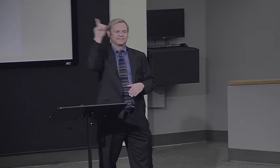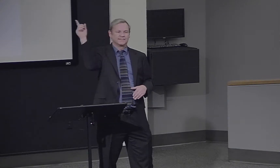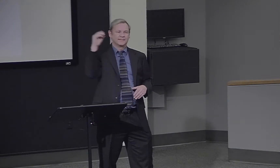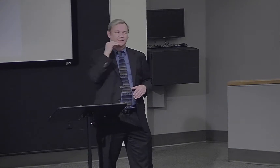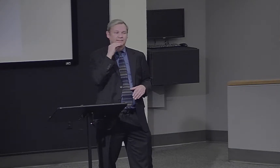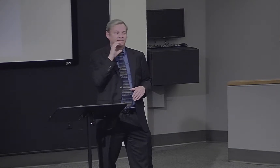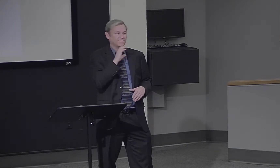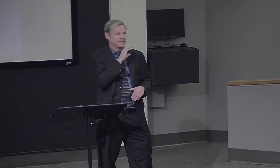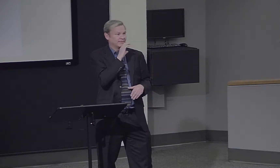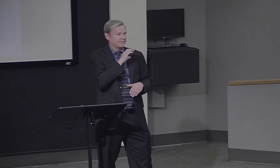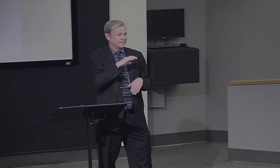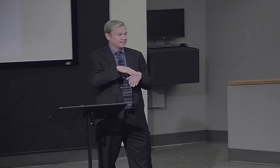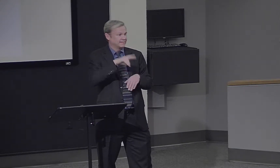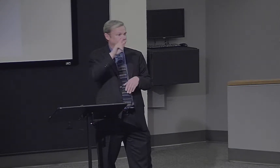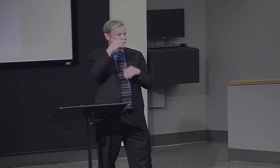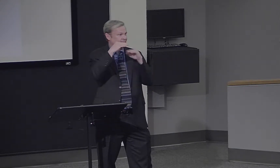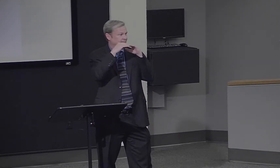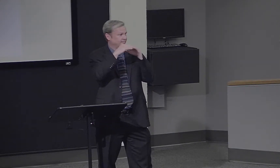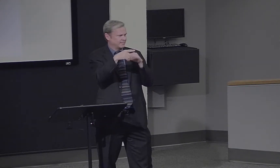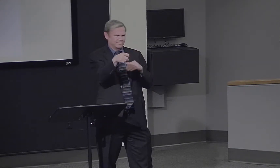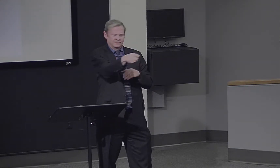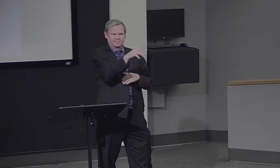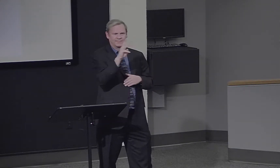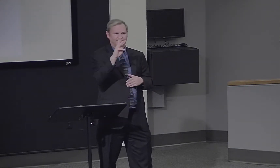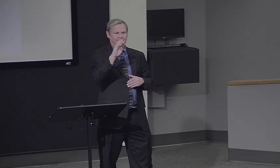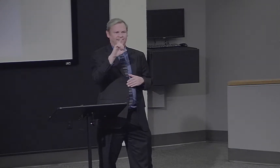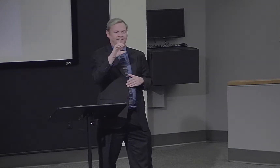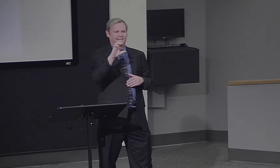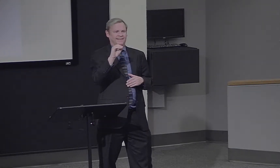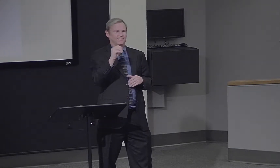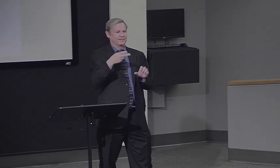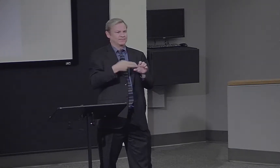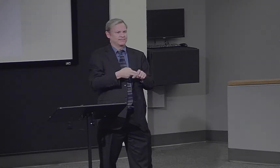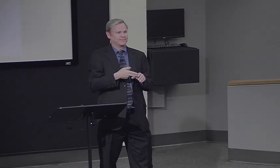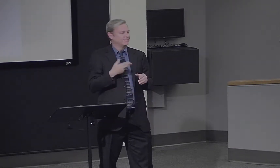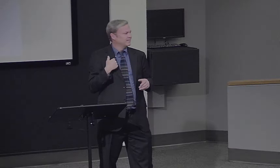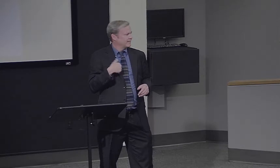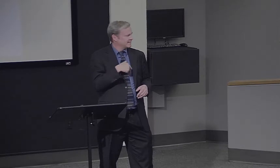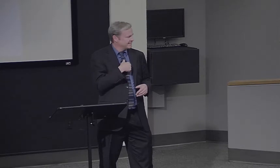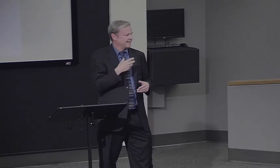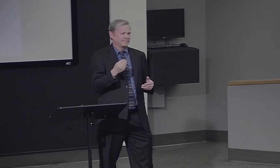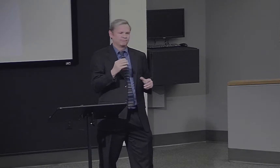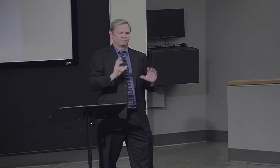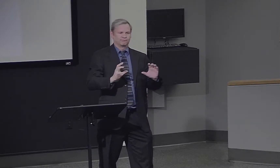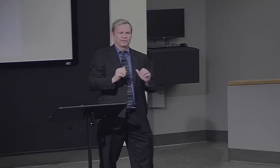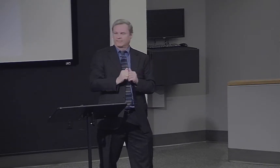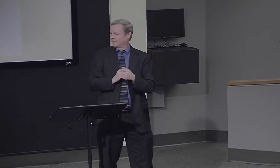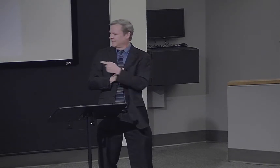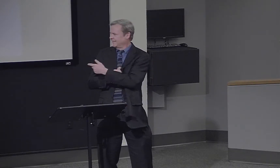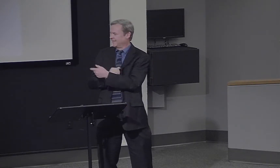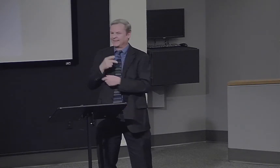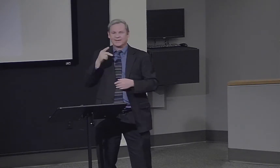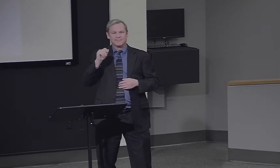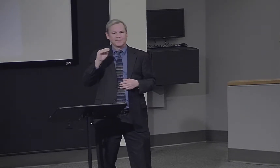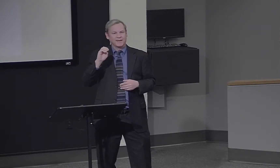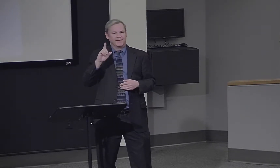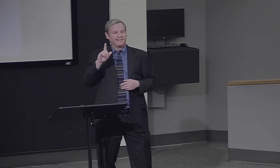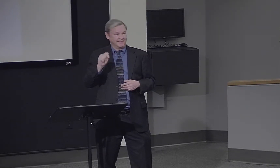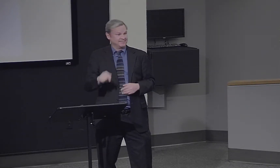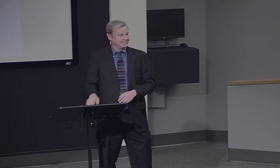When Pamela has completed her presentation, we invite you all to a lunch at the second floor of the cafeteria to participate in a dialogue